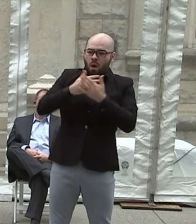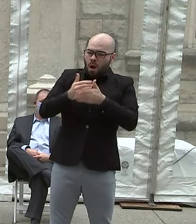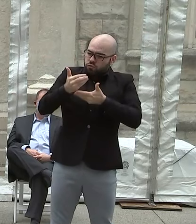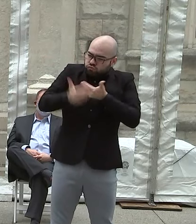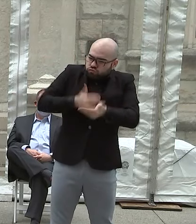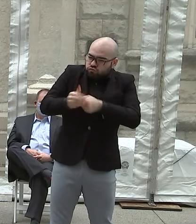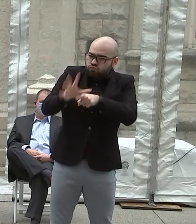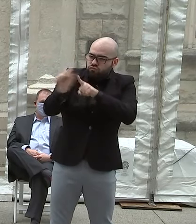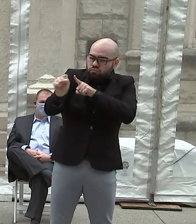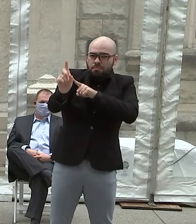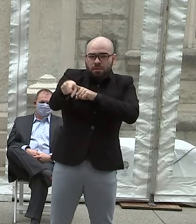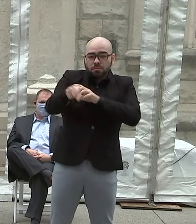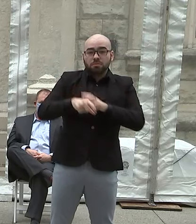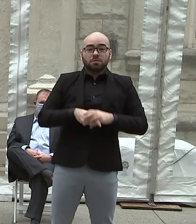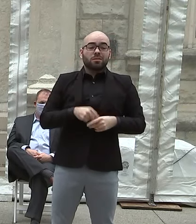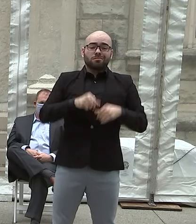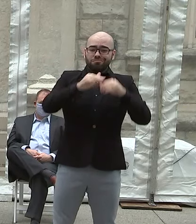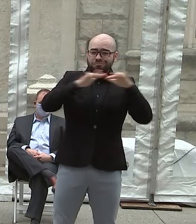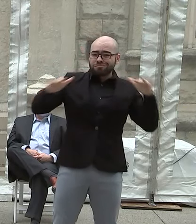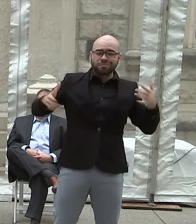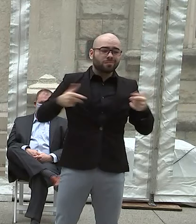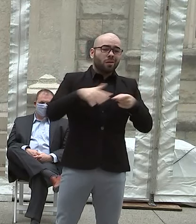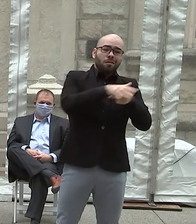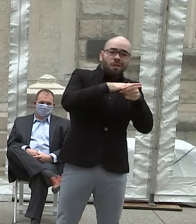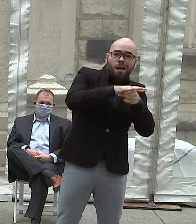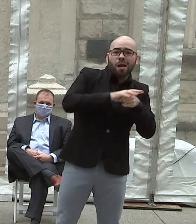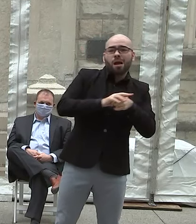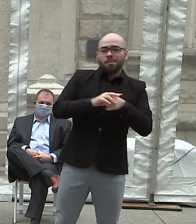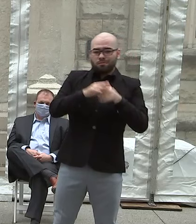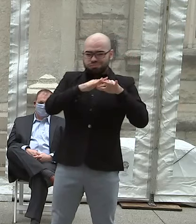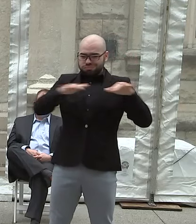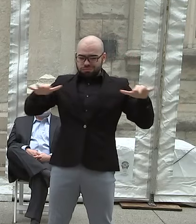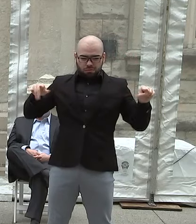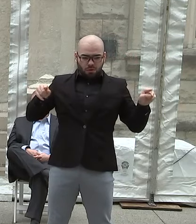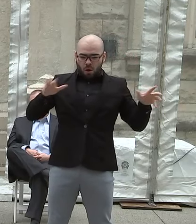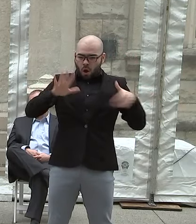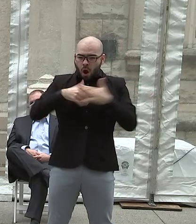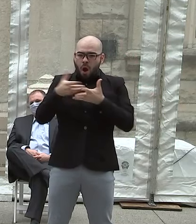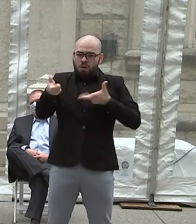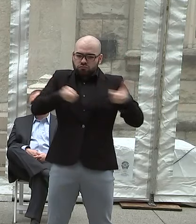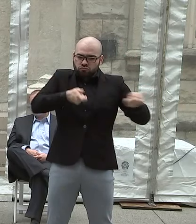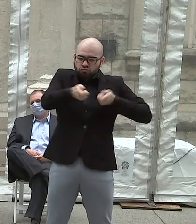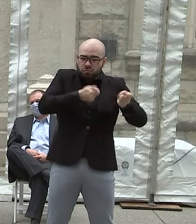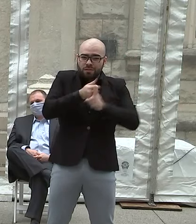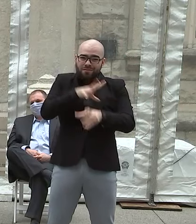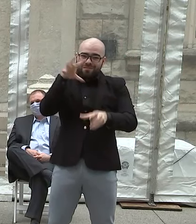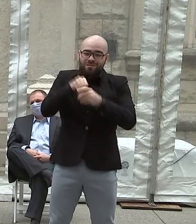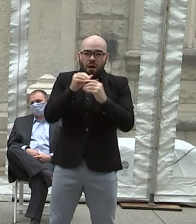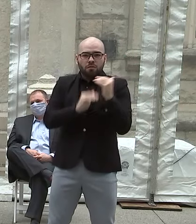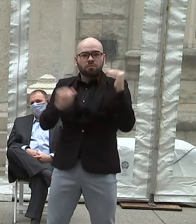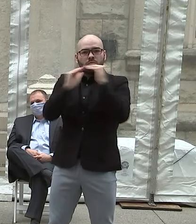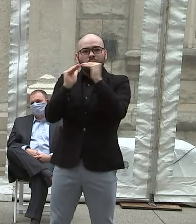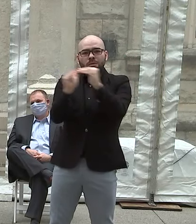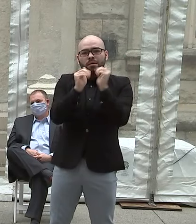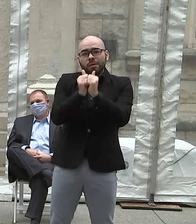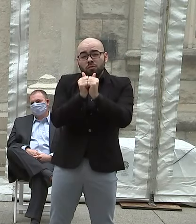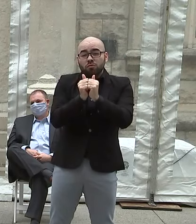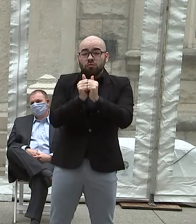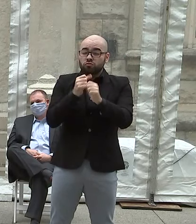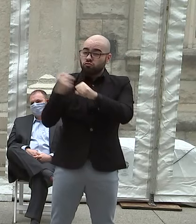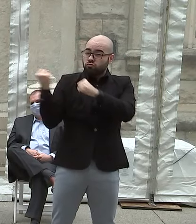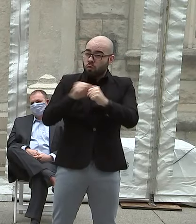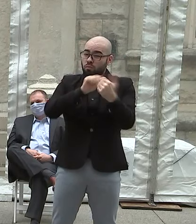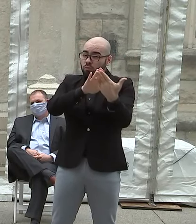diverse economic and social sectors to chart a path forward to recovery in the wake of COVID-19 is a strong approach and one